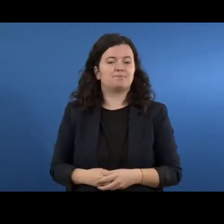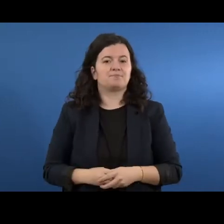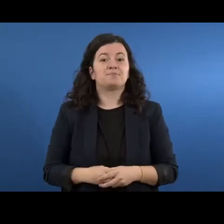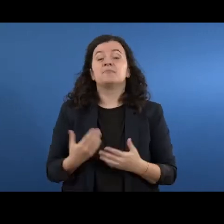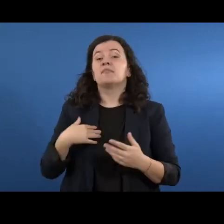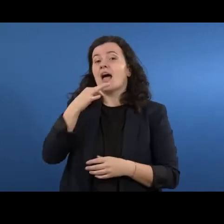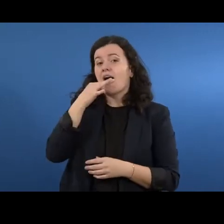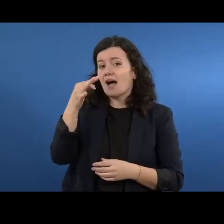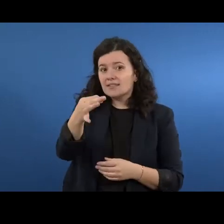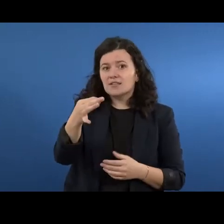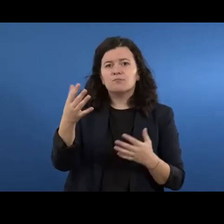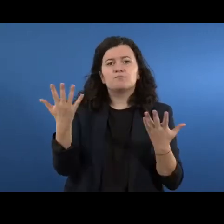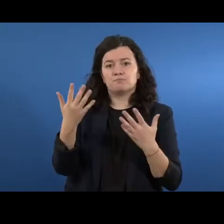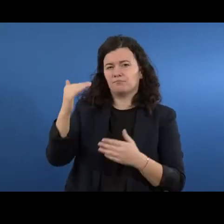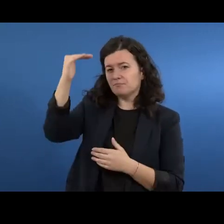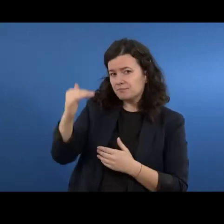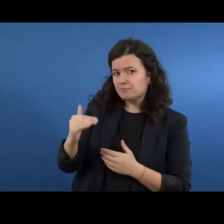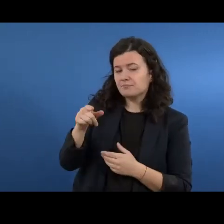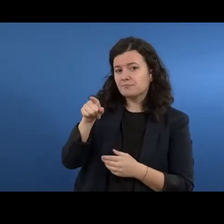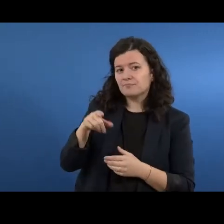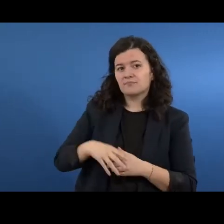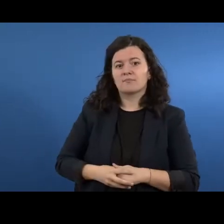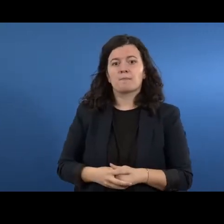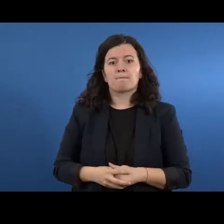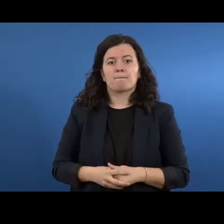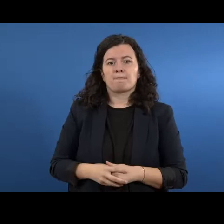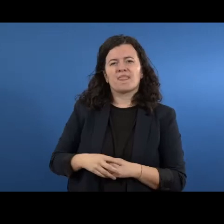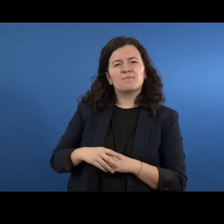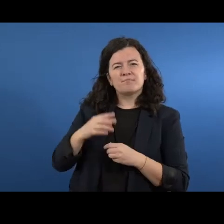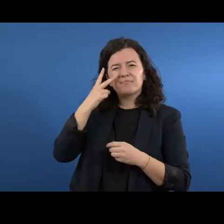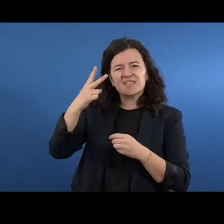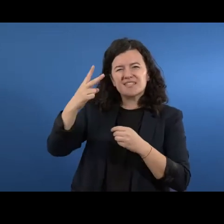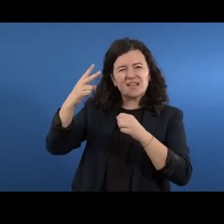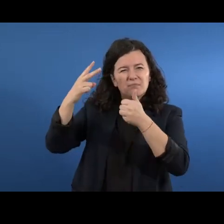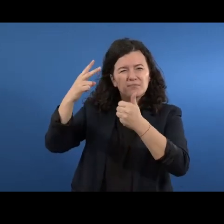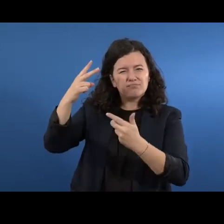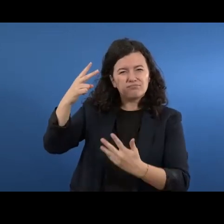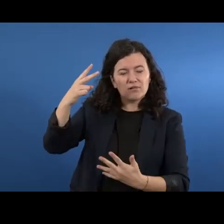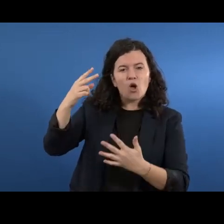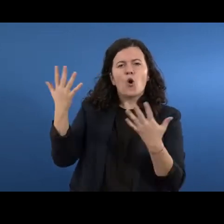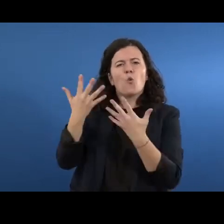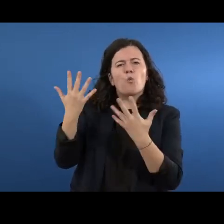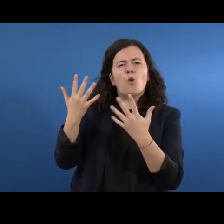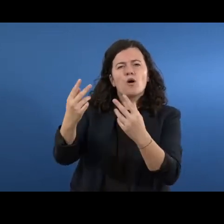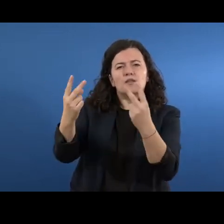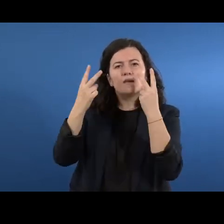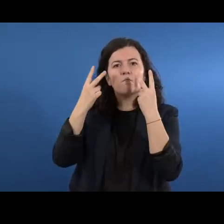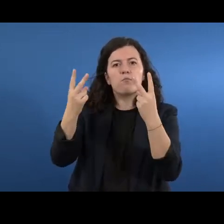is, which of the following approaches are most important to promote digital jobs for persons with